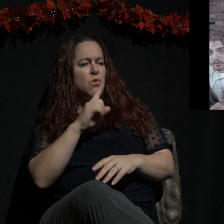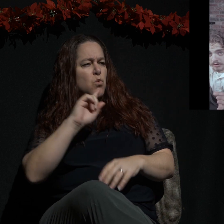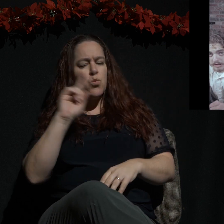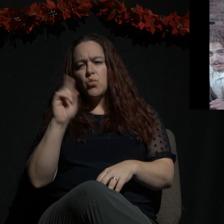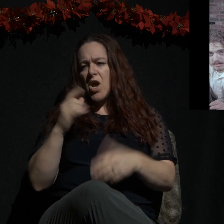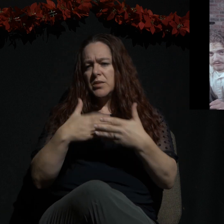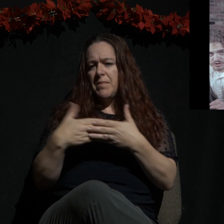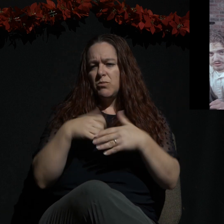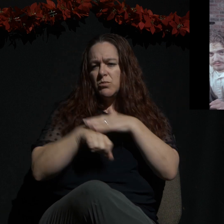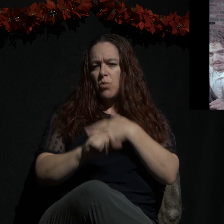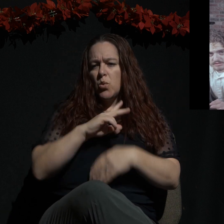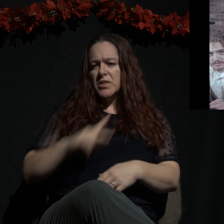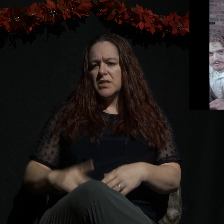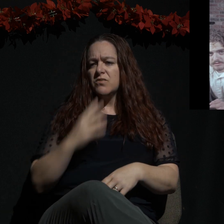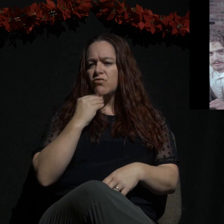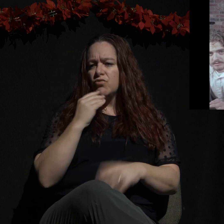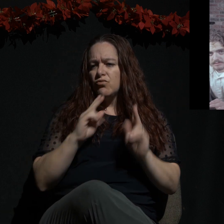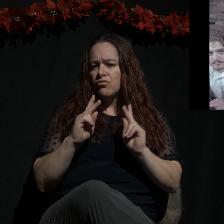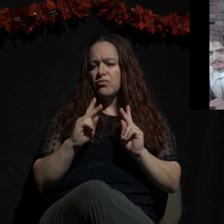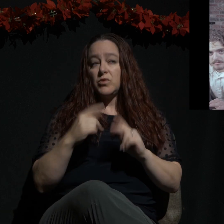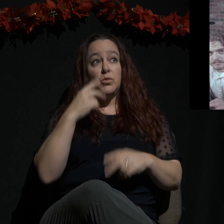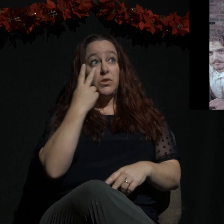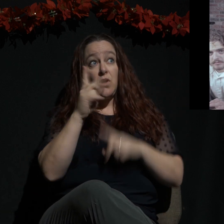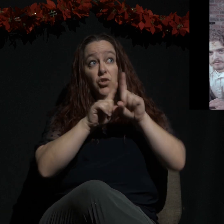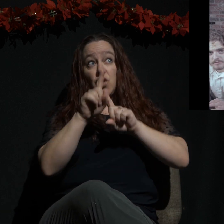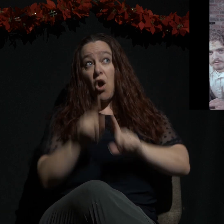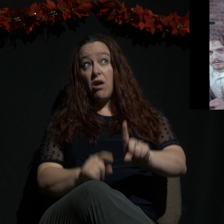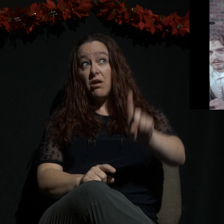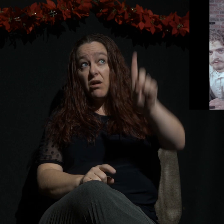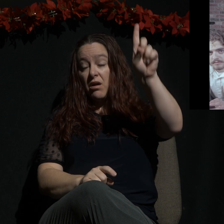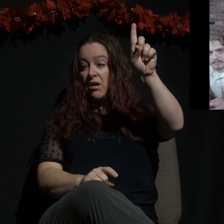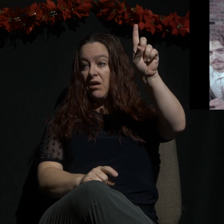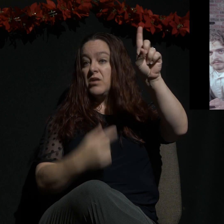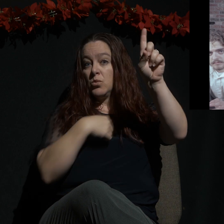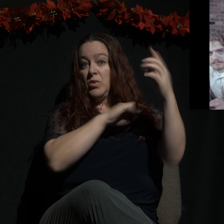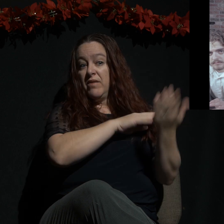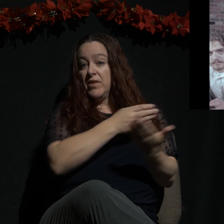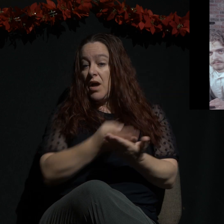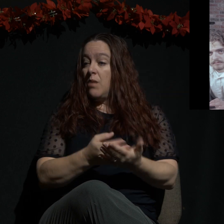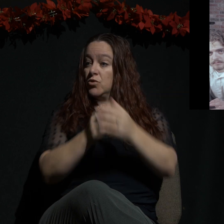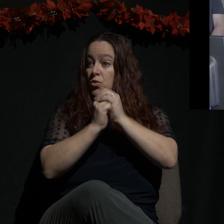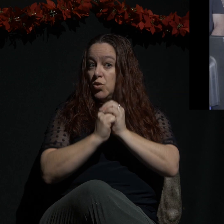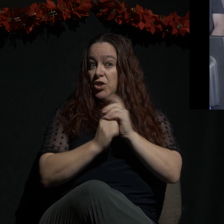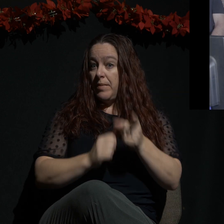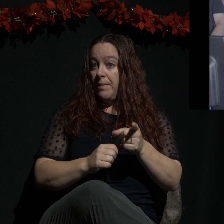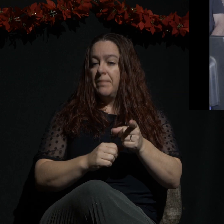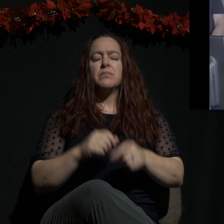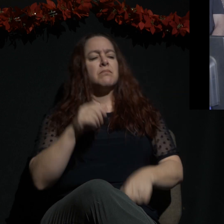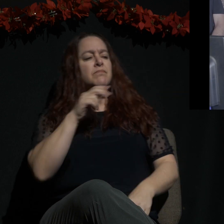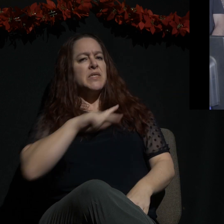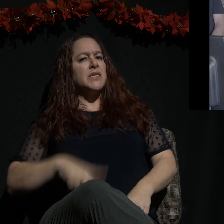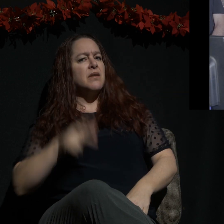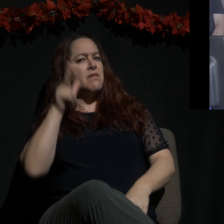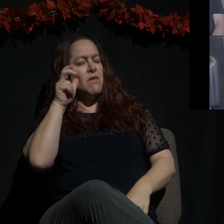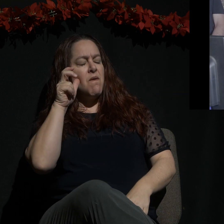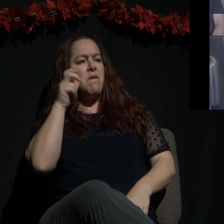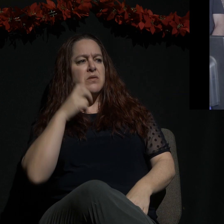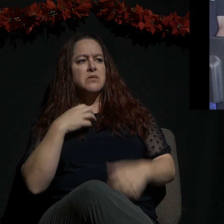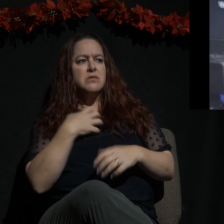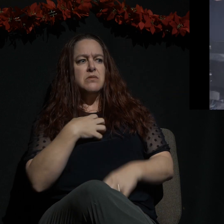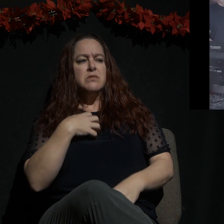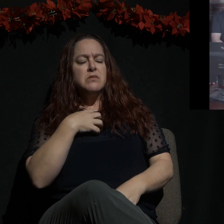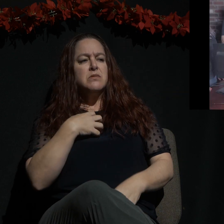has been born, King of the Jews?" We saw his star when it arose, and have come to worship him. When King Herod heard this, he was